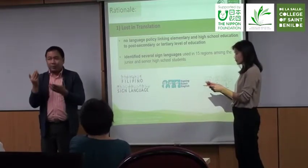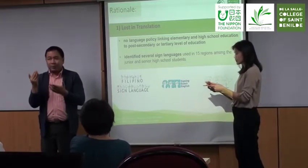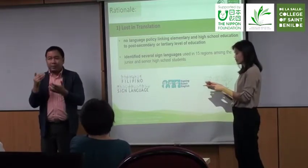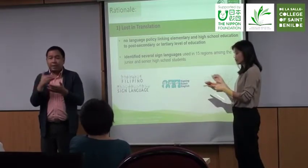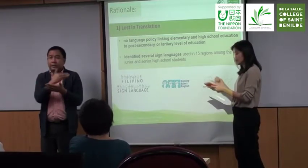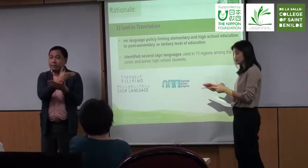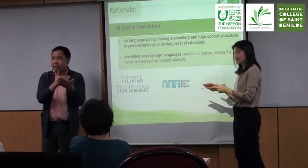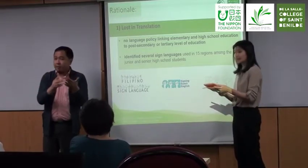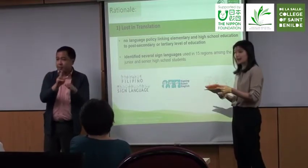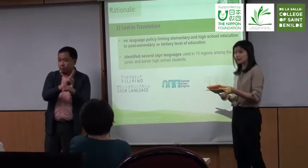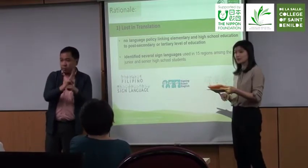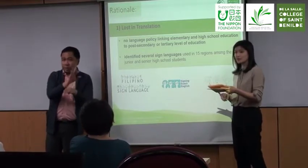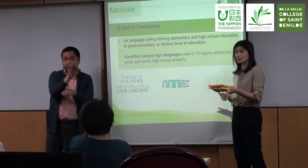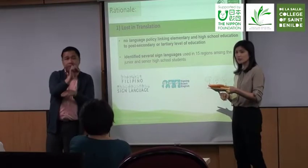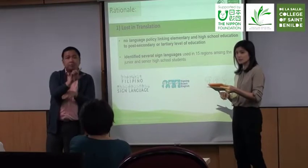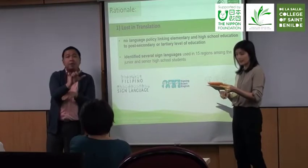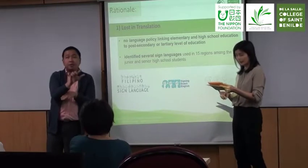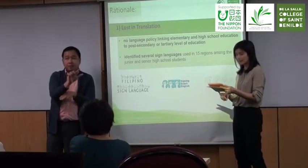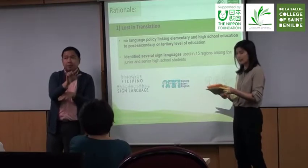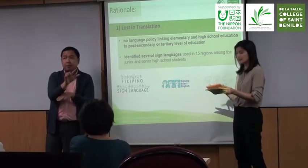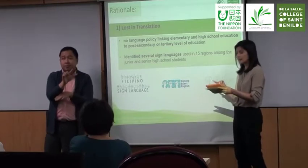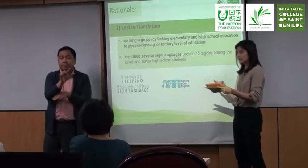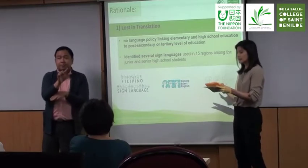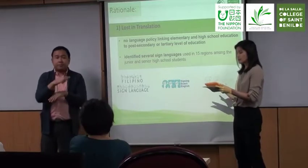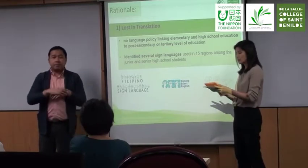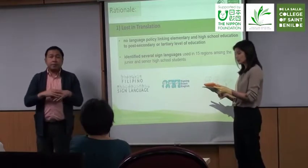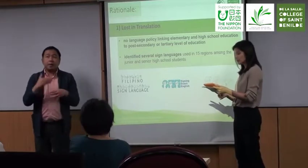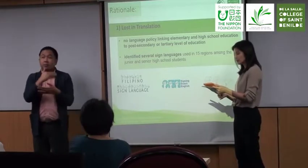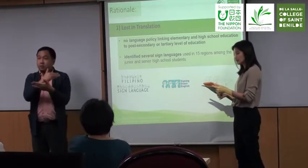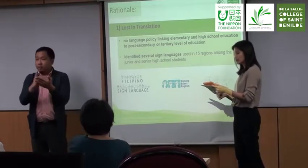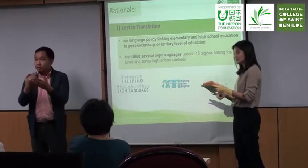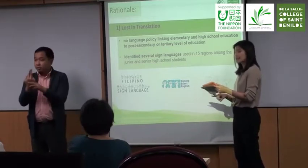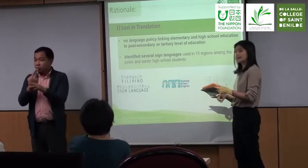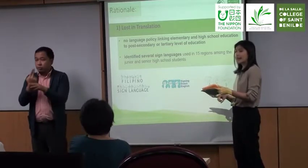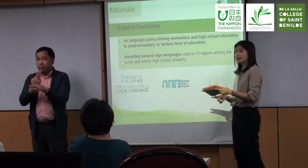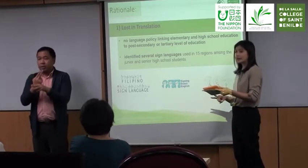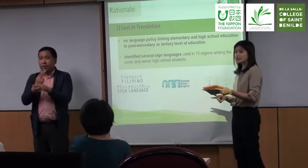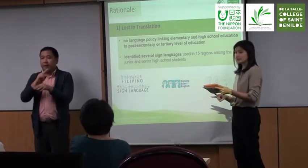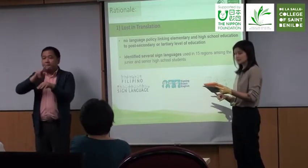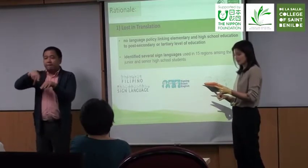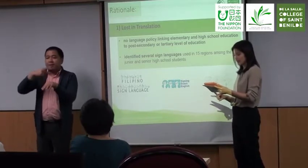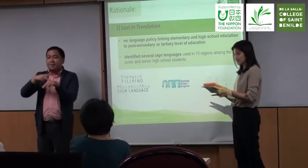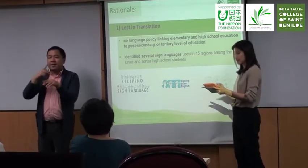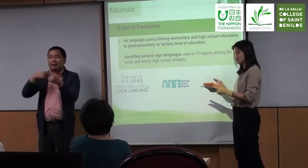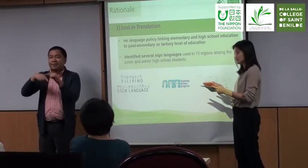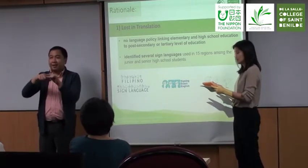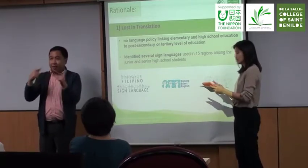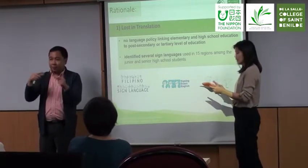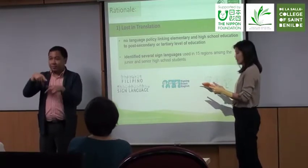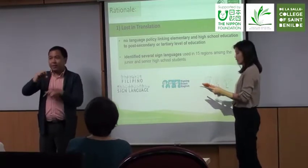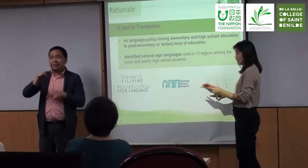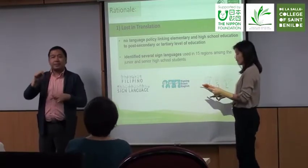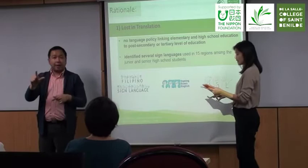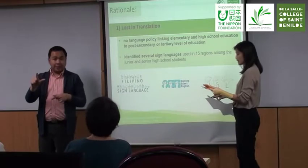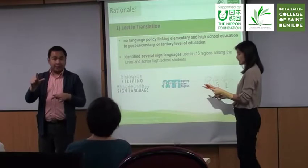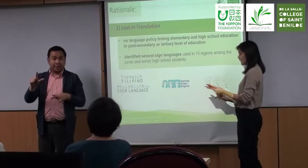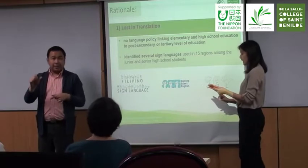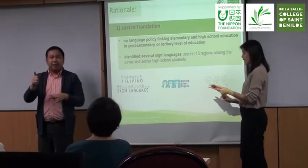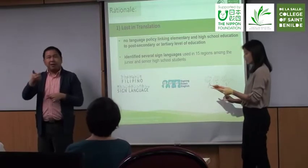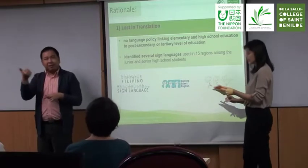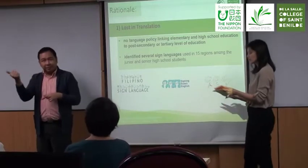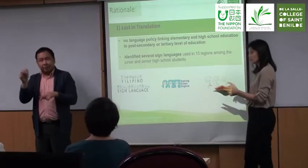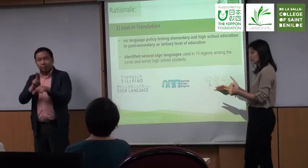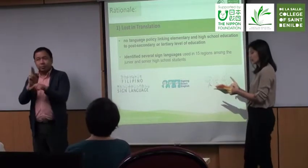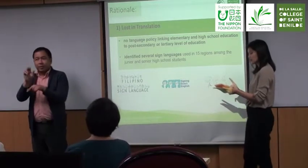would use Filipino Sign Language, which is FSL. Some would use Philippine Sign Language, ESL. American